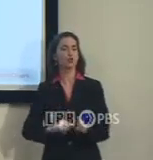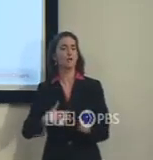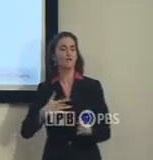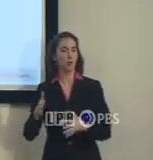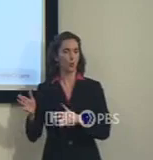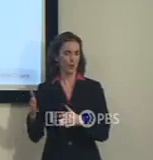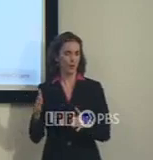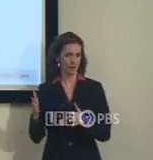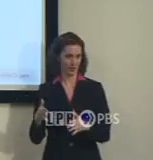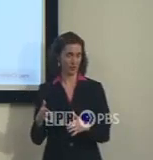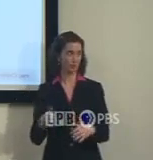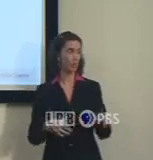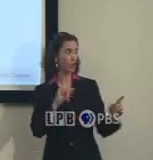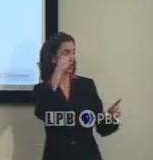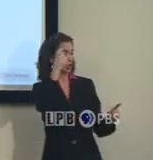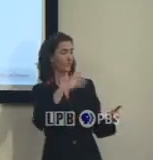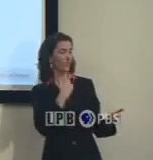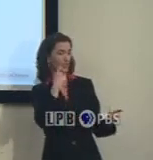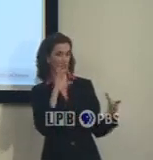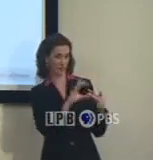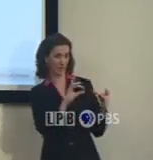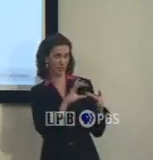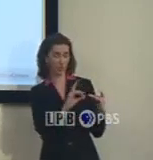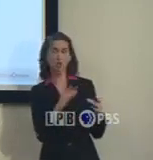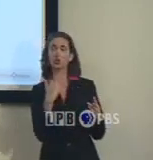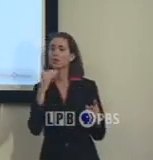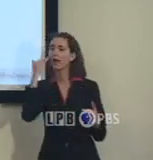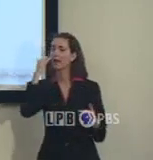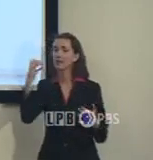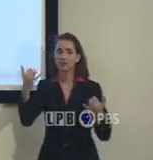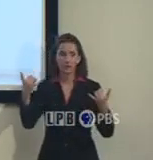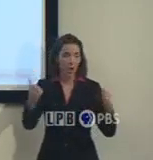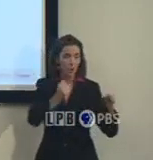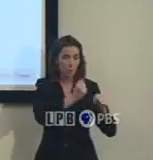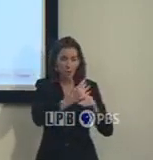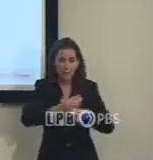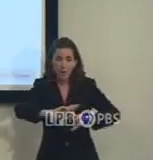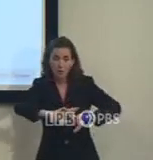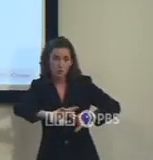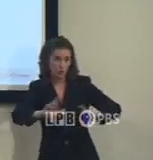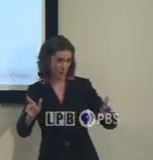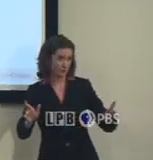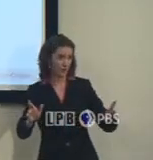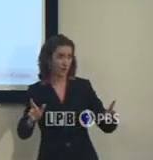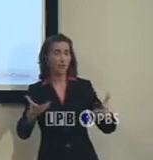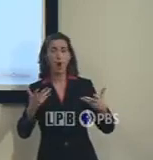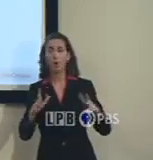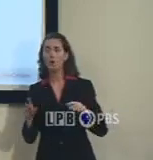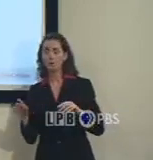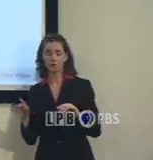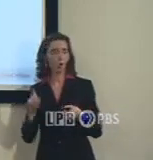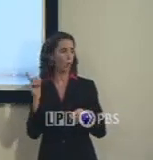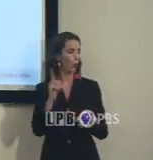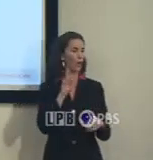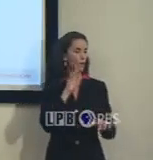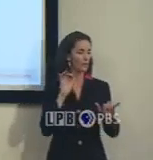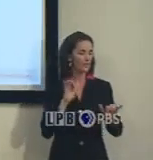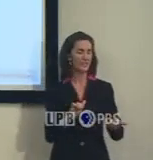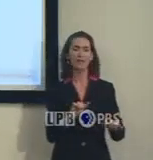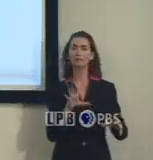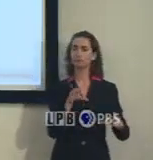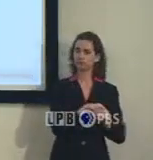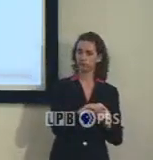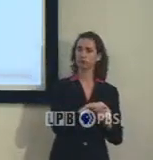So, as the governor mentioned, it's probably a good idea to go ahead and have all preparations and plans and be in place as we get